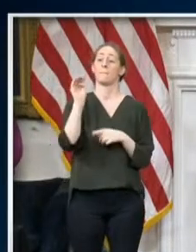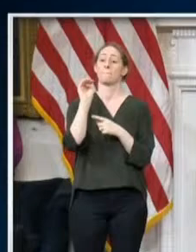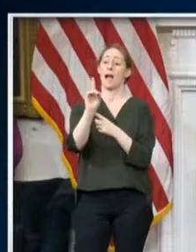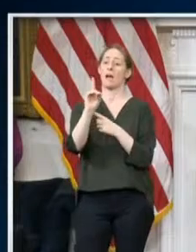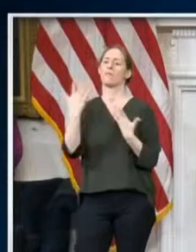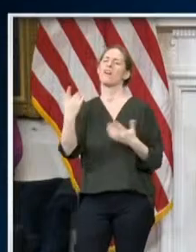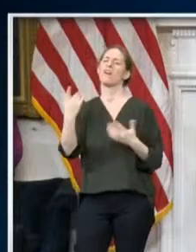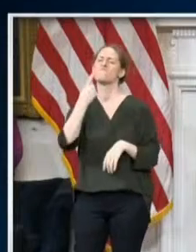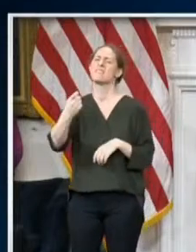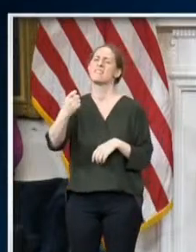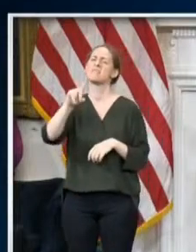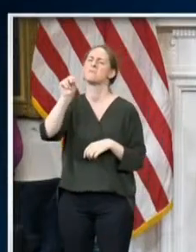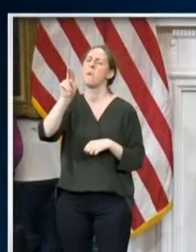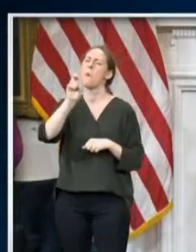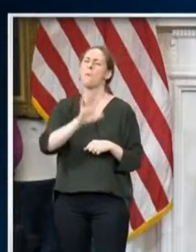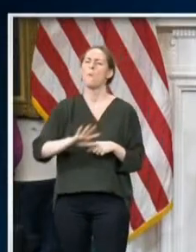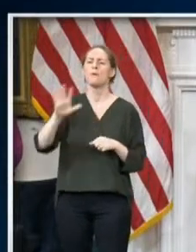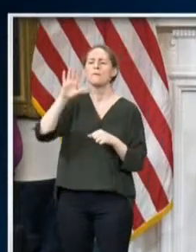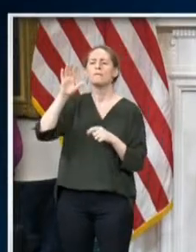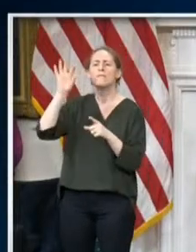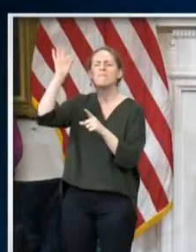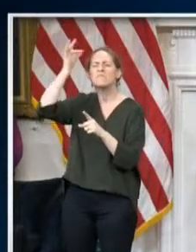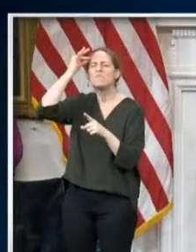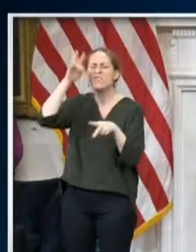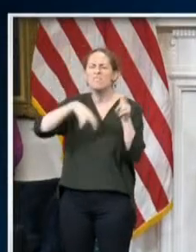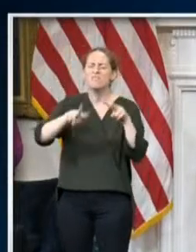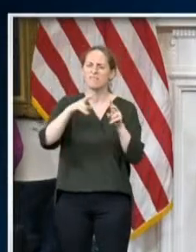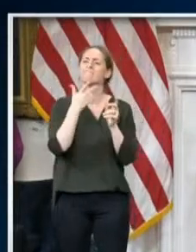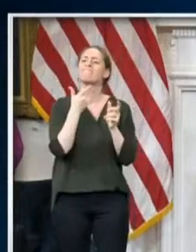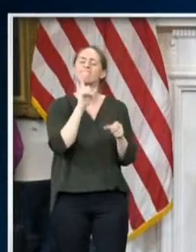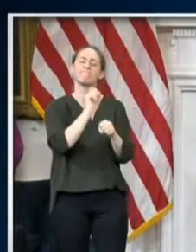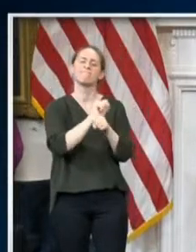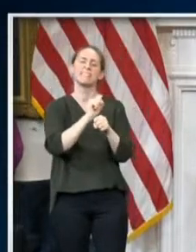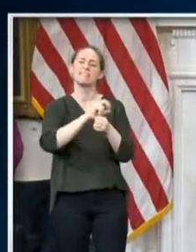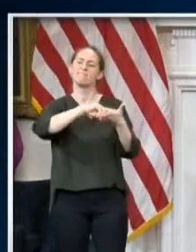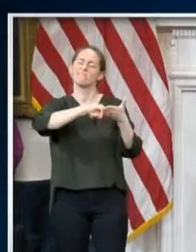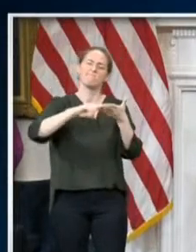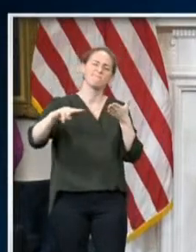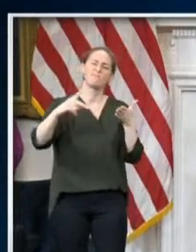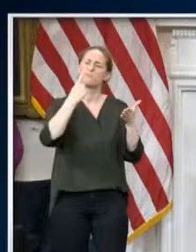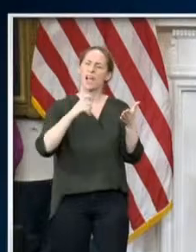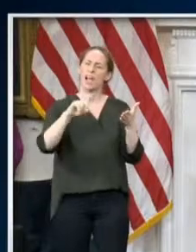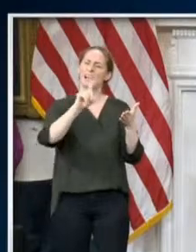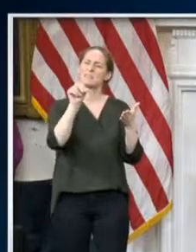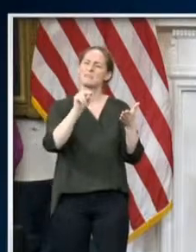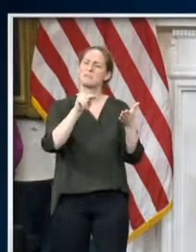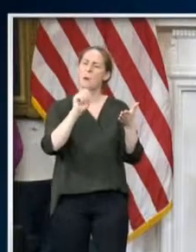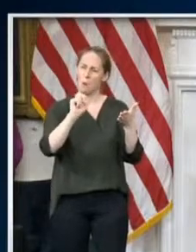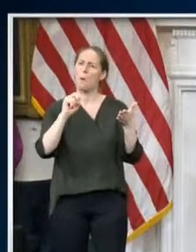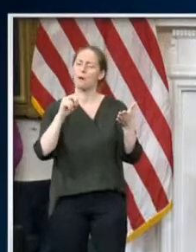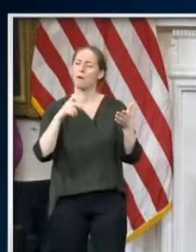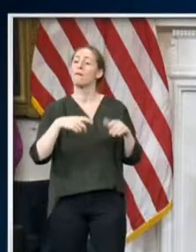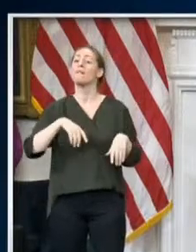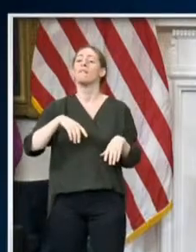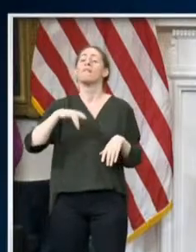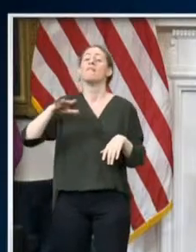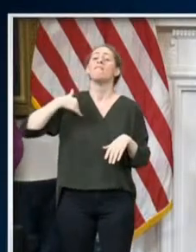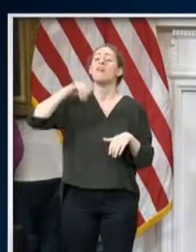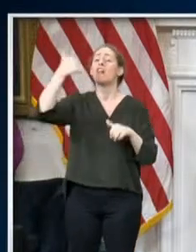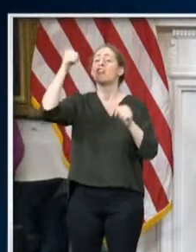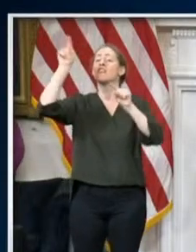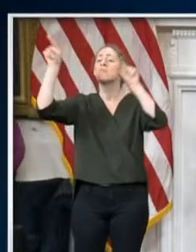designated by the federal government. And while we remain lower than 37 other states, our average cases